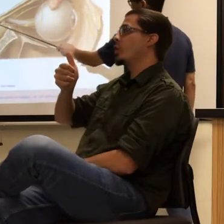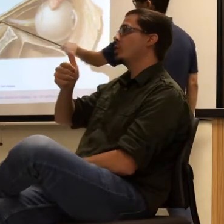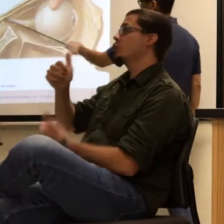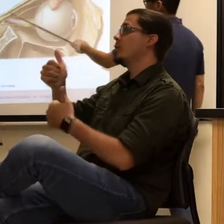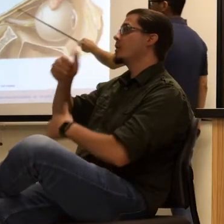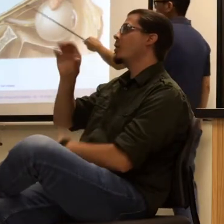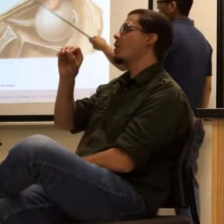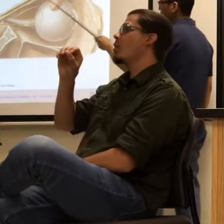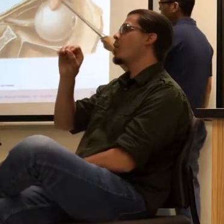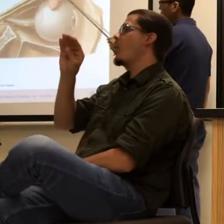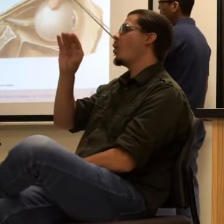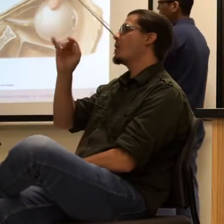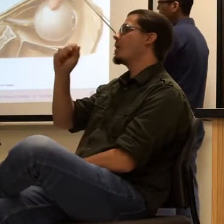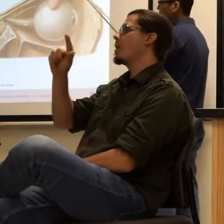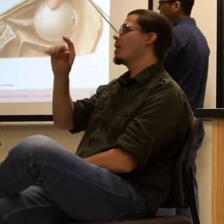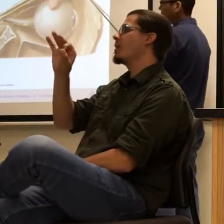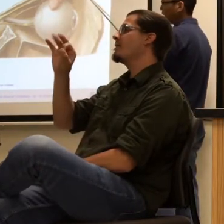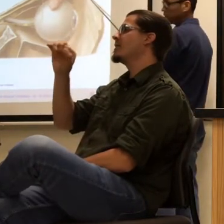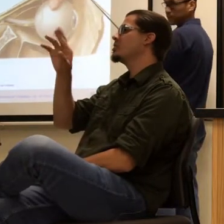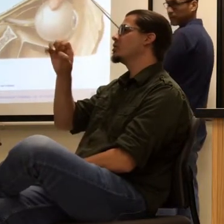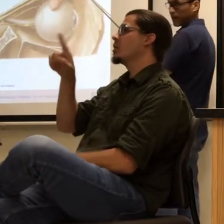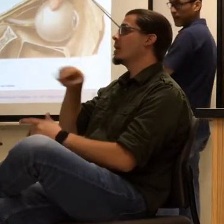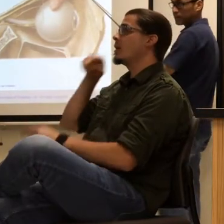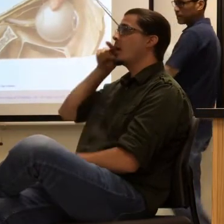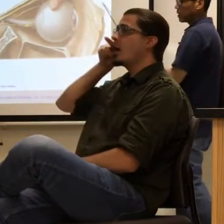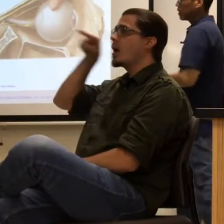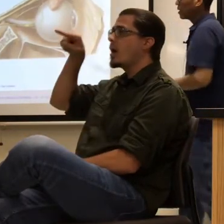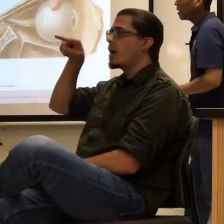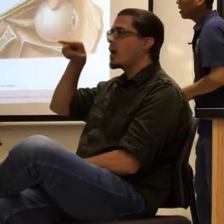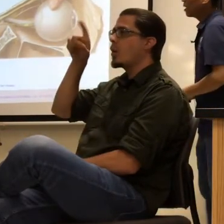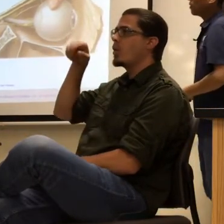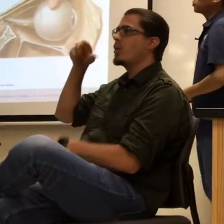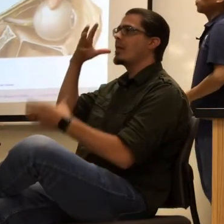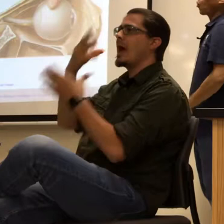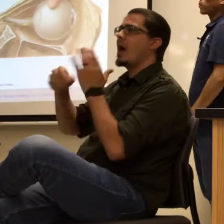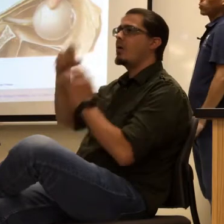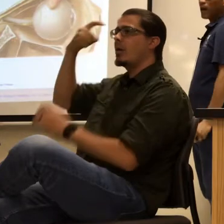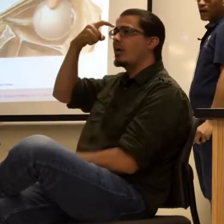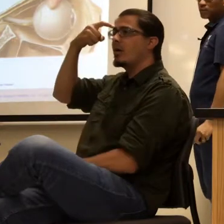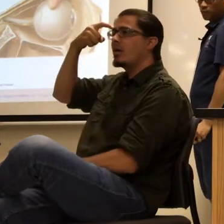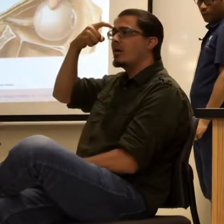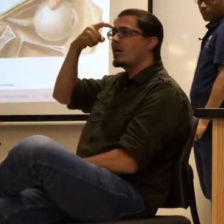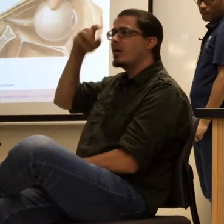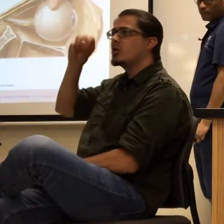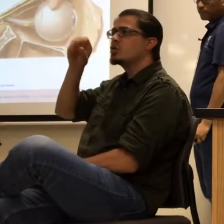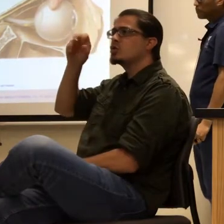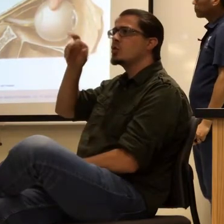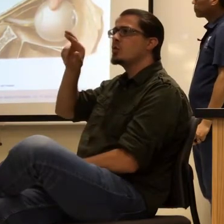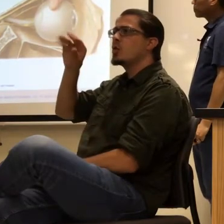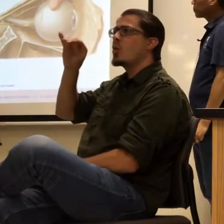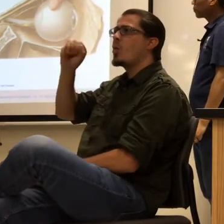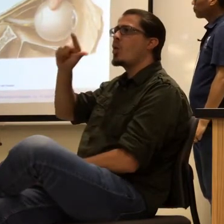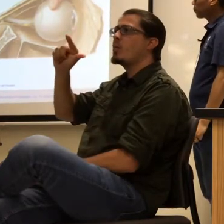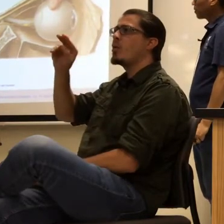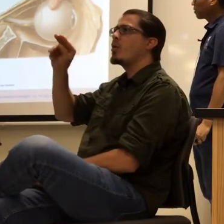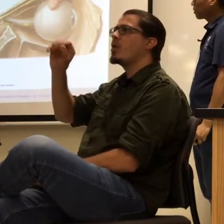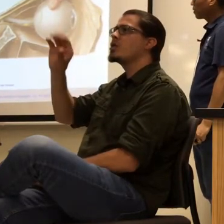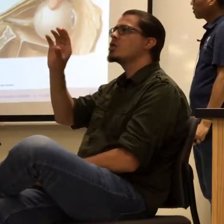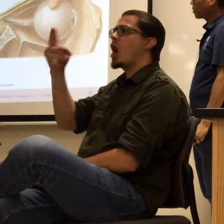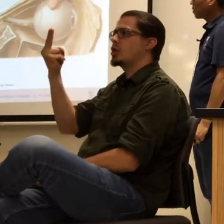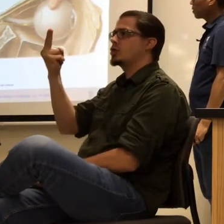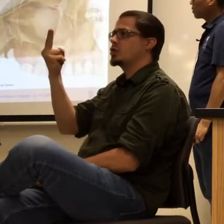superior orbital fissure, but then get out to the front of the face, it's gonna exit supraorbital notch or foramen.